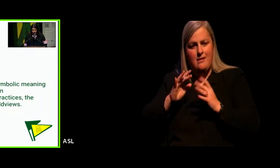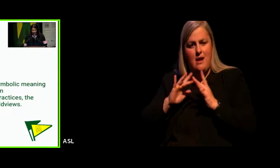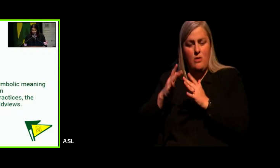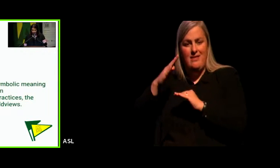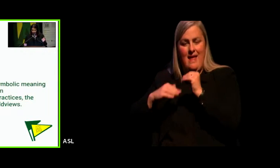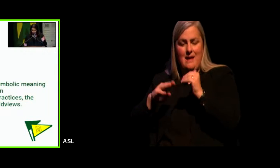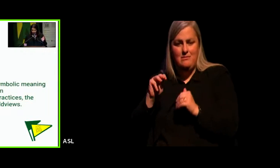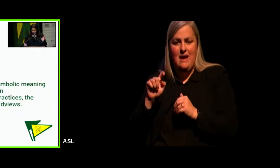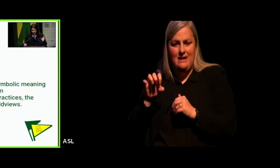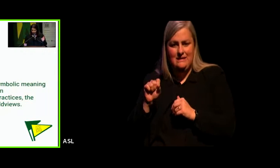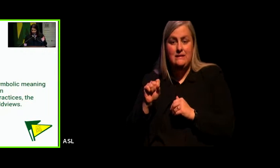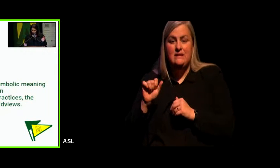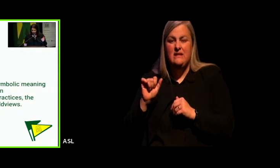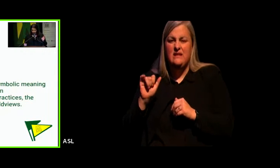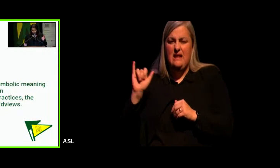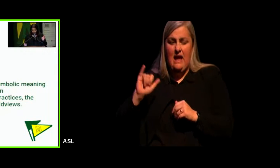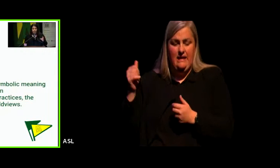like these,